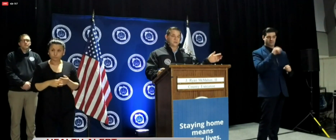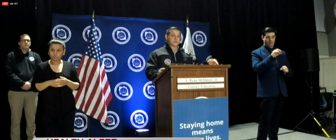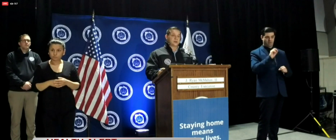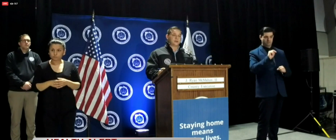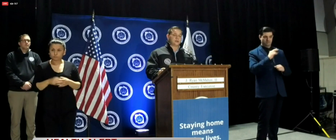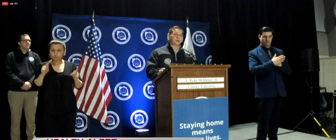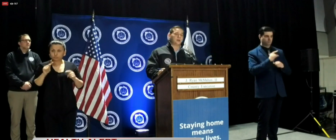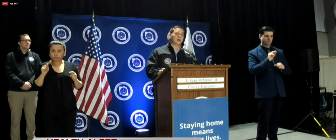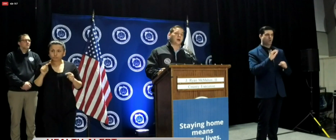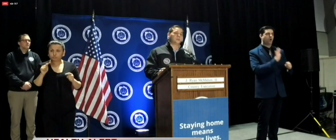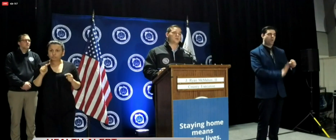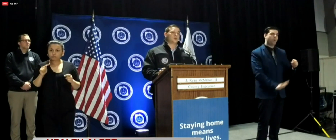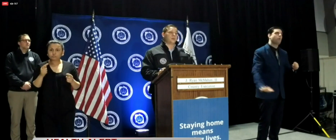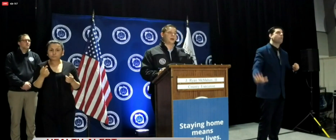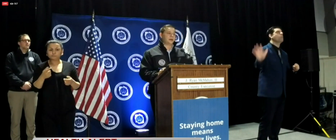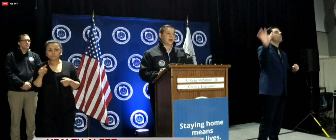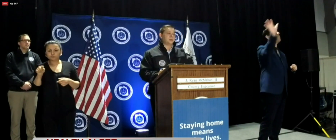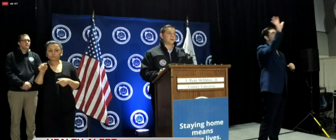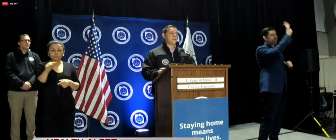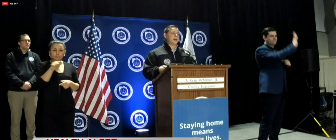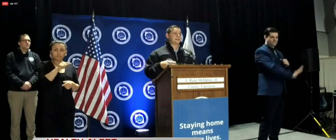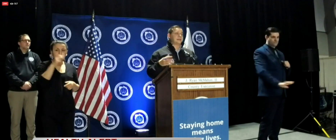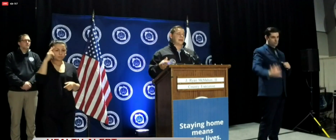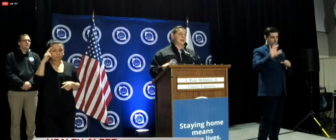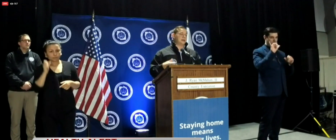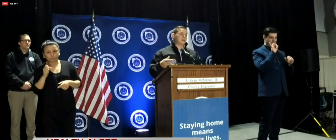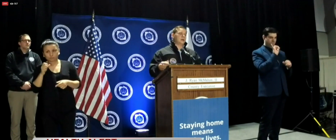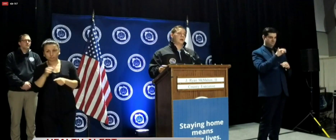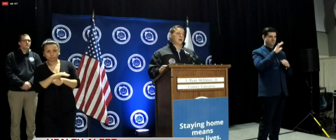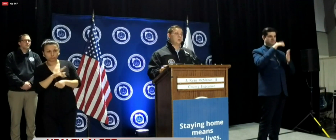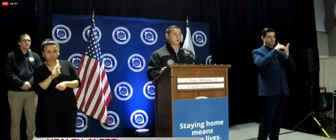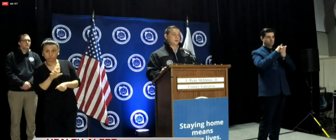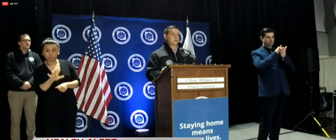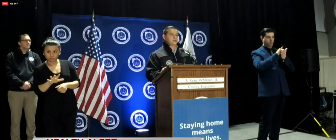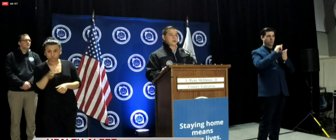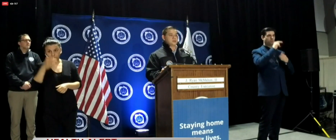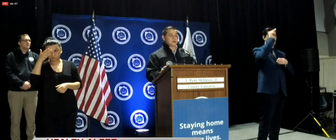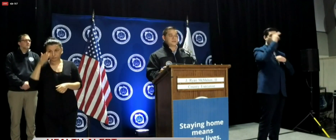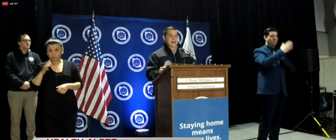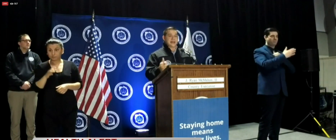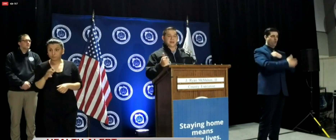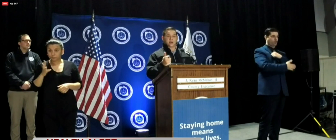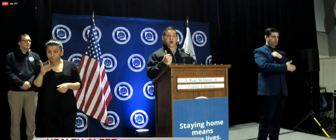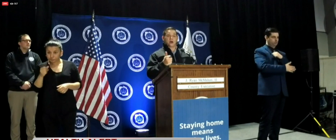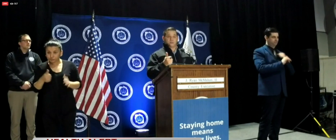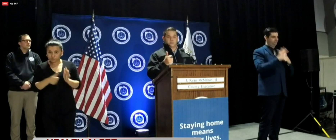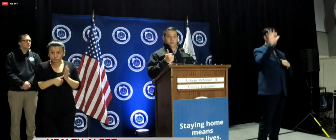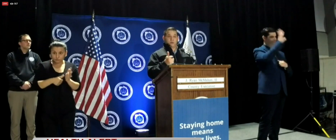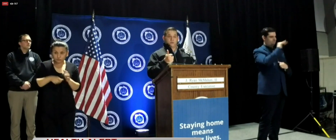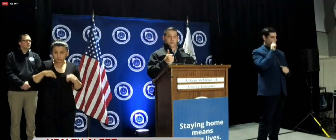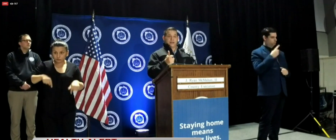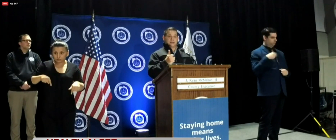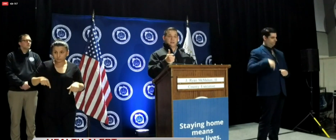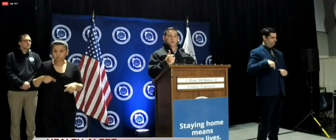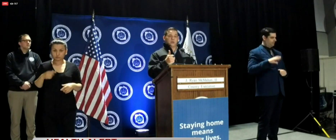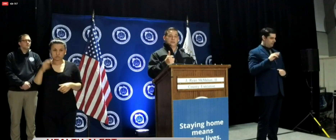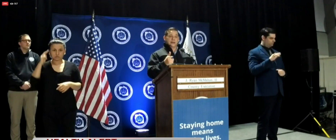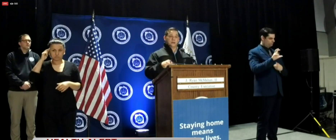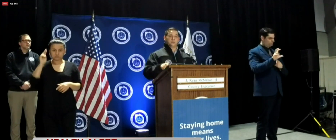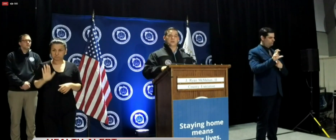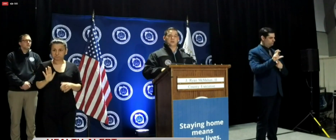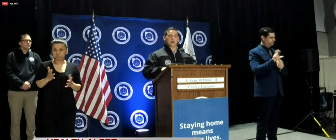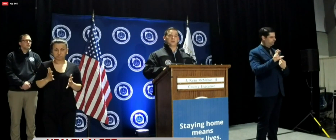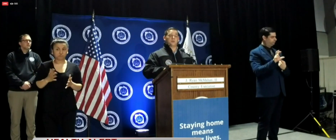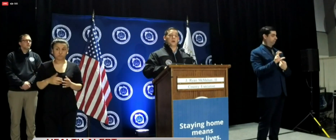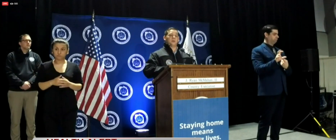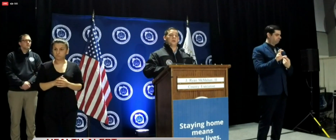You're at 270. So depending on the demand today, we could see ourselves, get caught up for testing in real time,